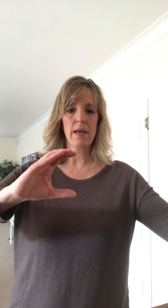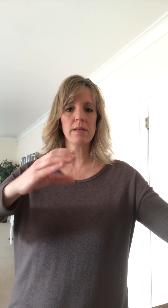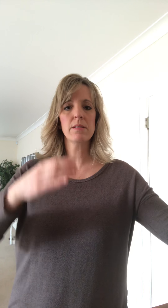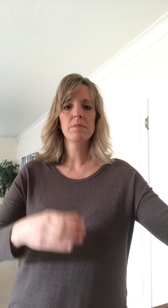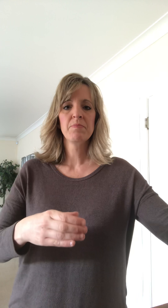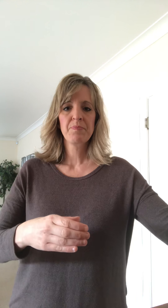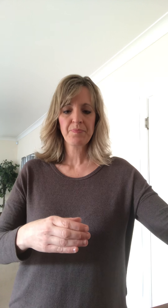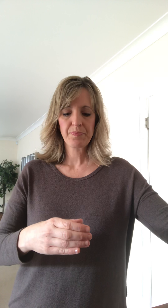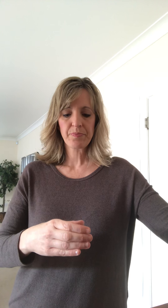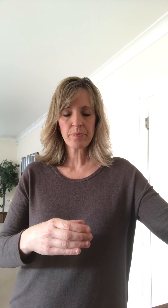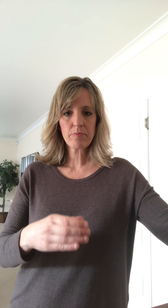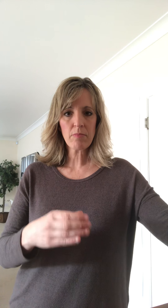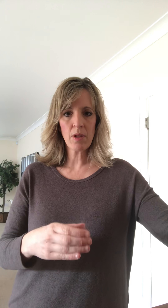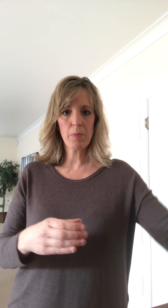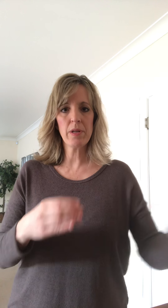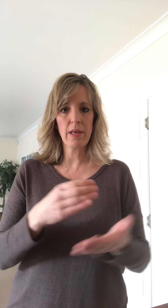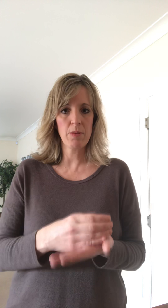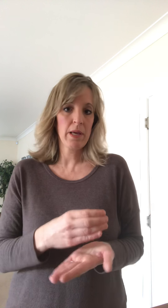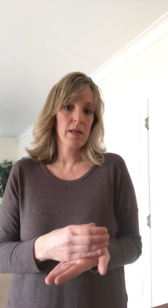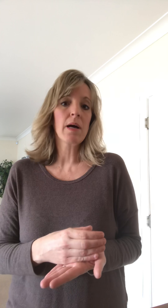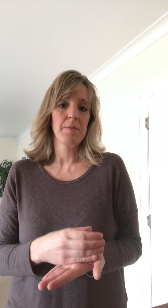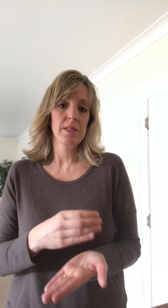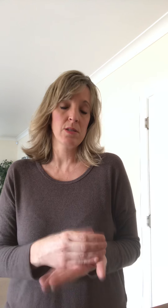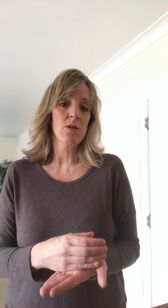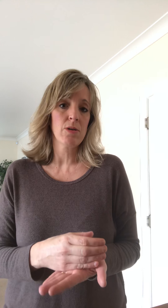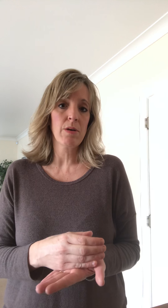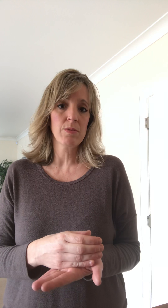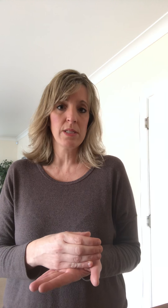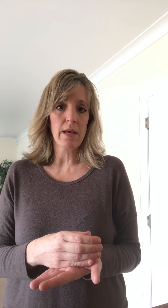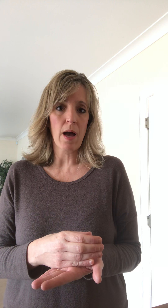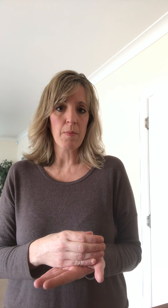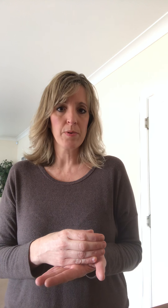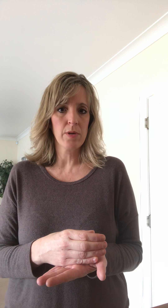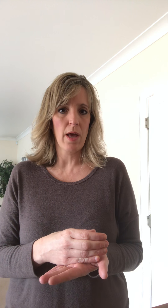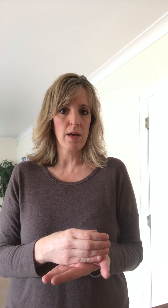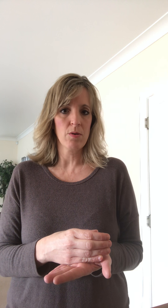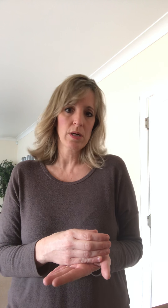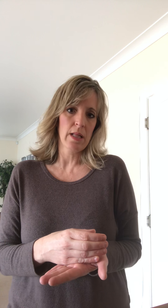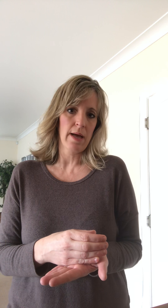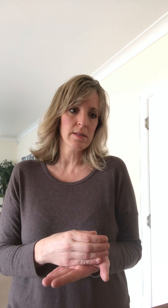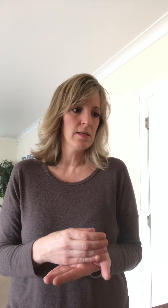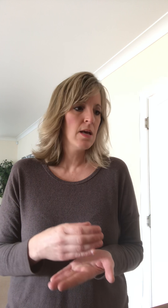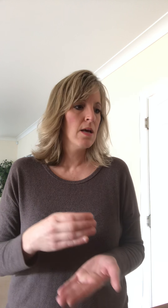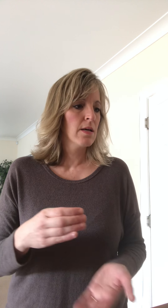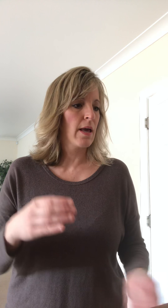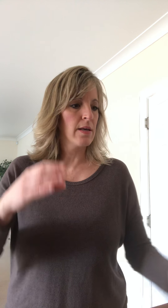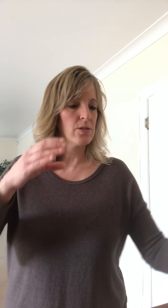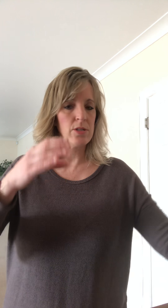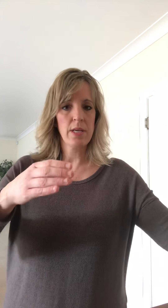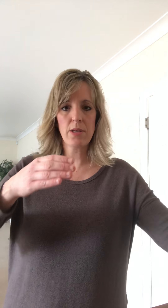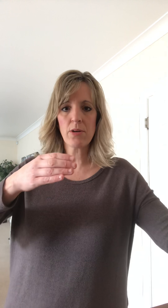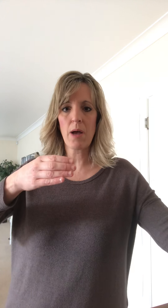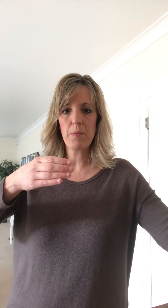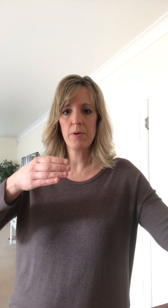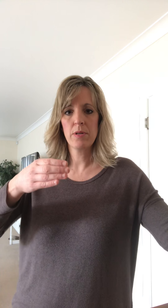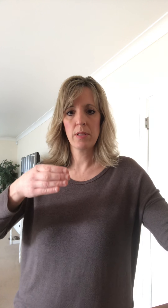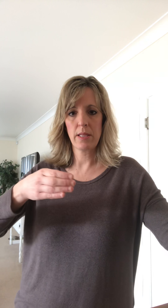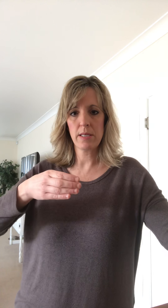hand. You put it like you're making a cup. This is also how you would say a cup, okay, or a glass. Okay, so you take your cup like